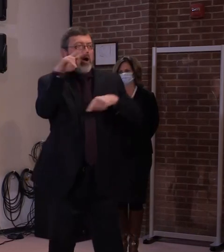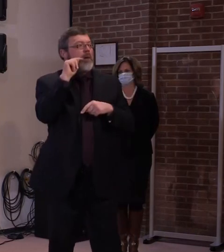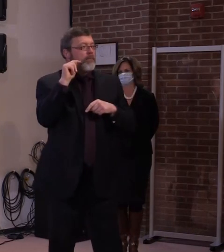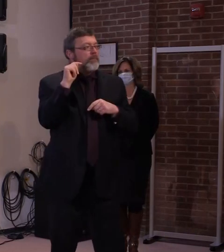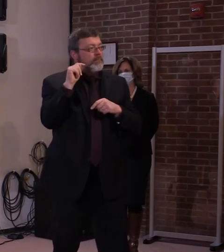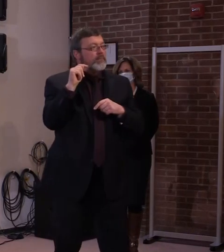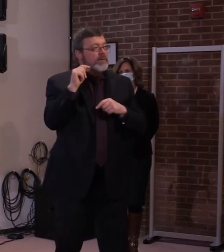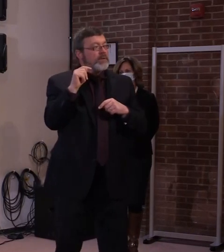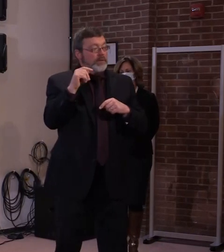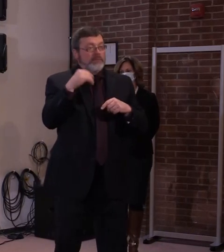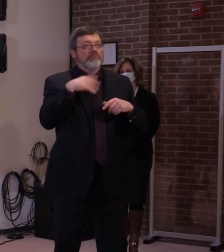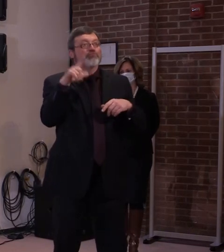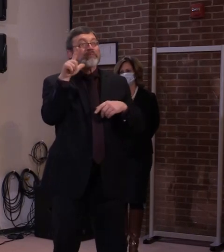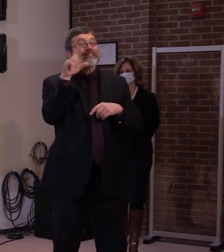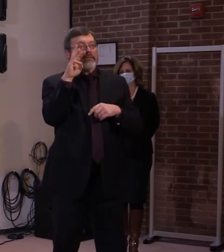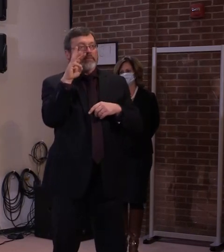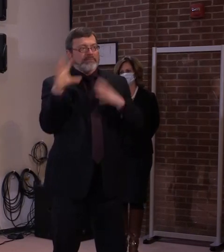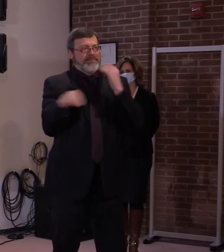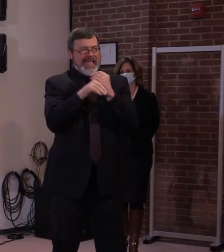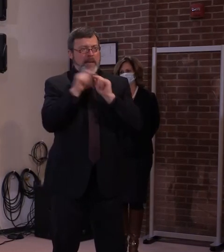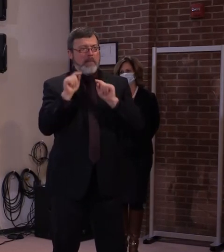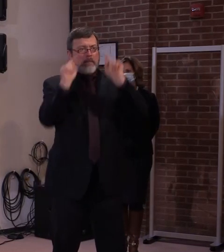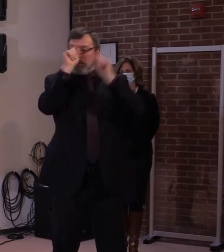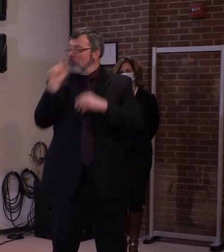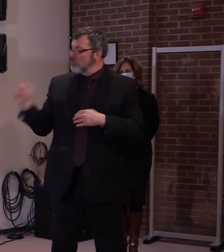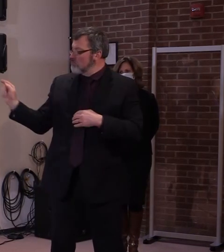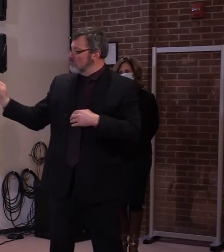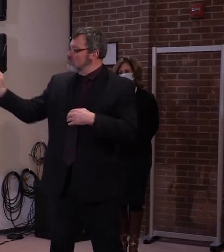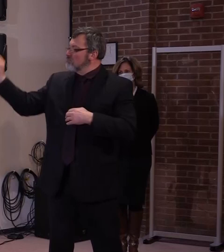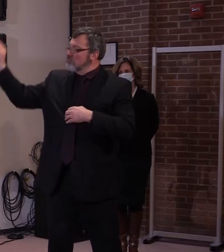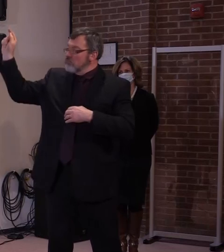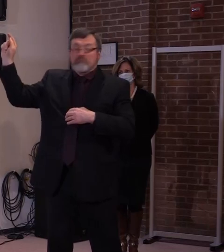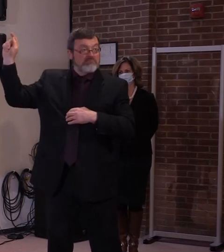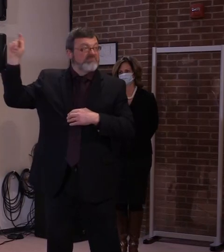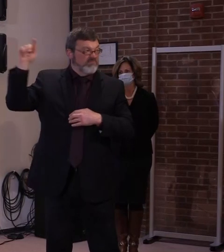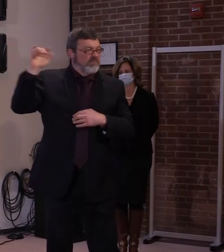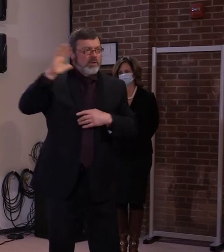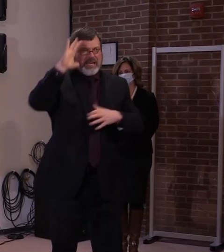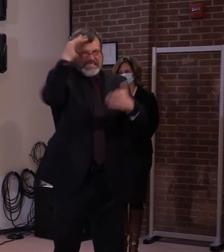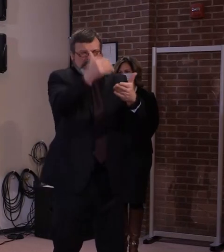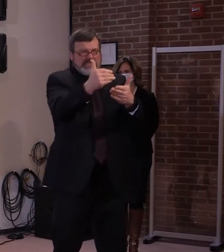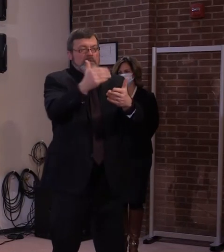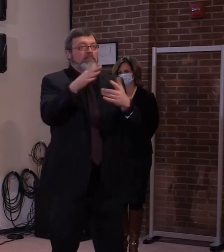sites in addition to our regular vaccine clinics. These include clinics on